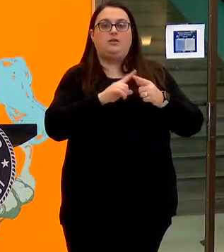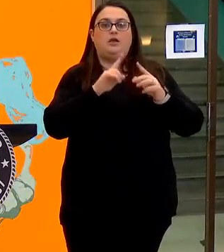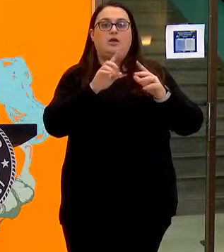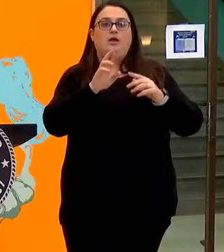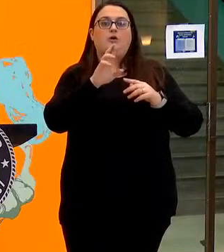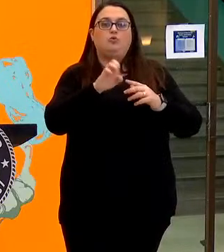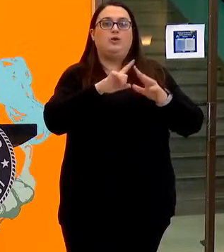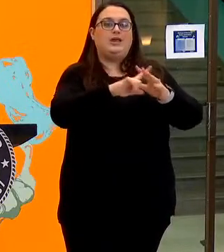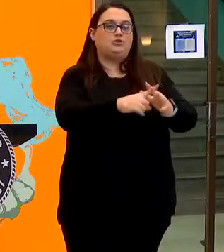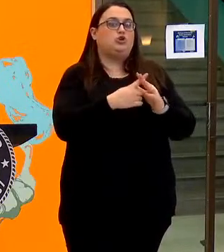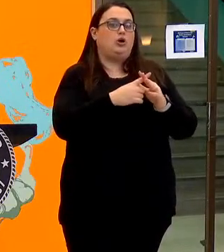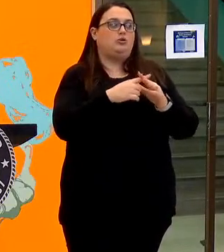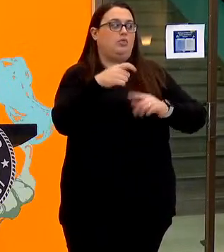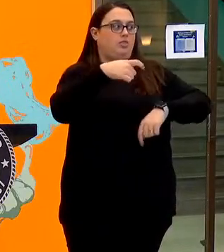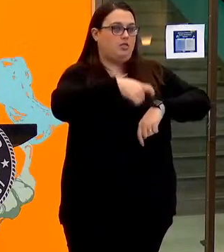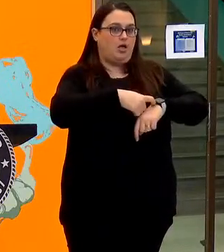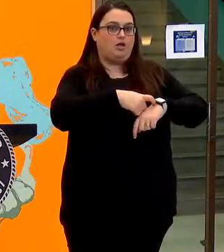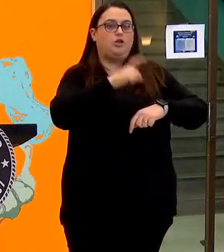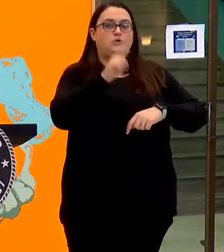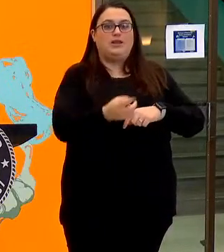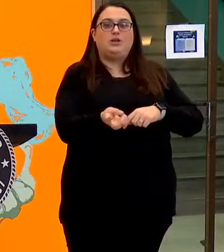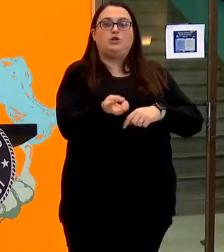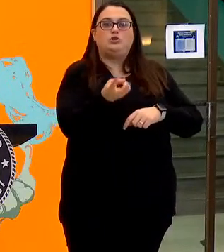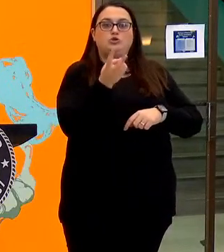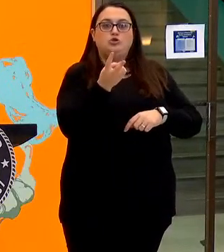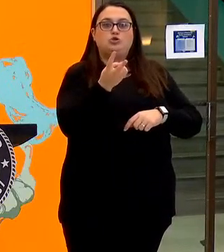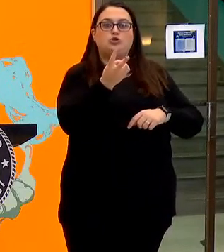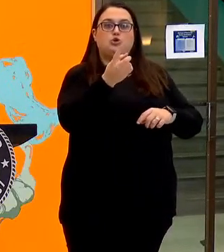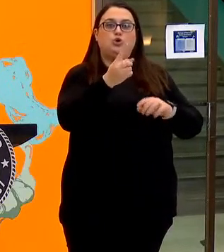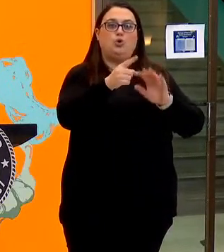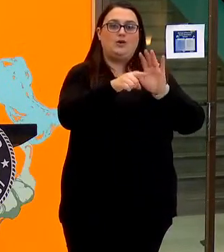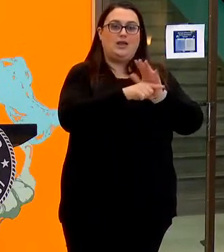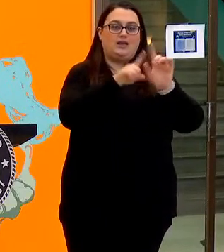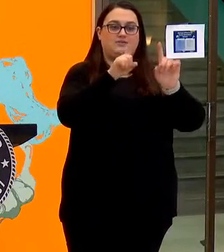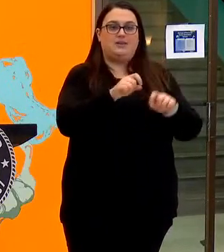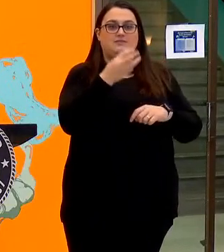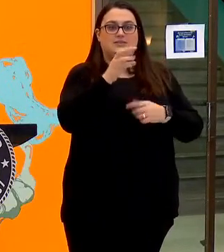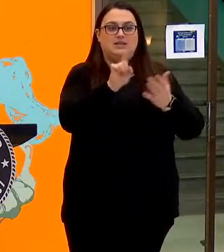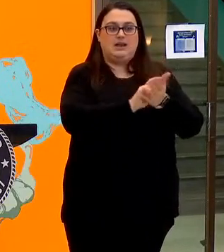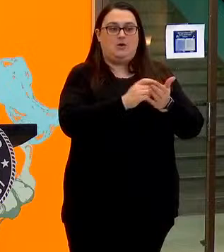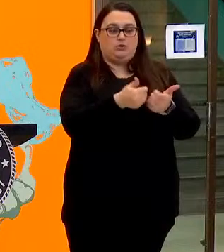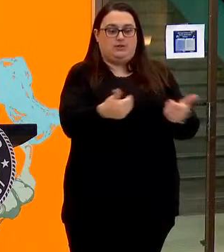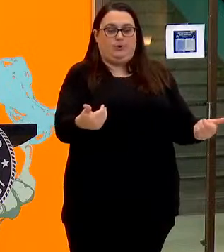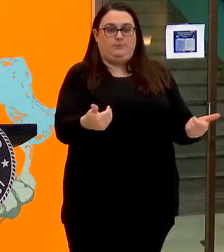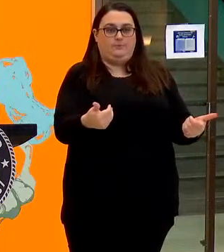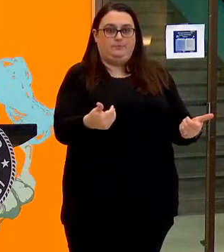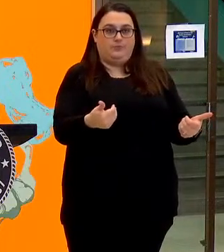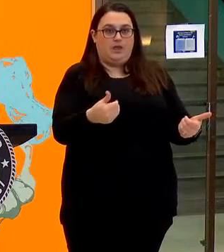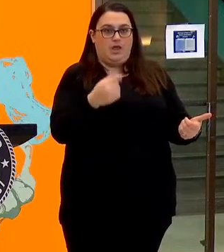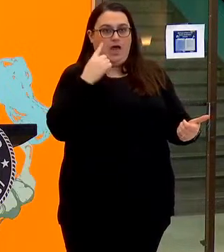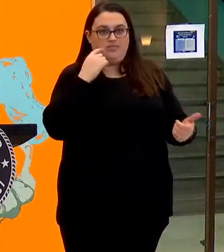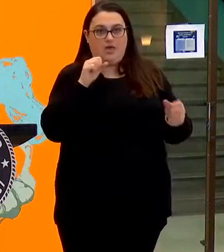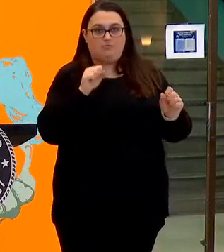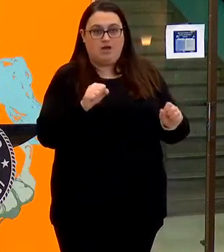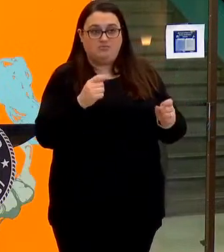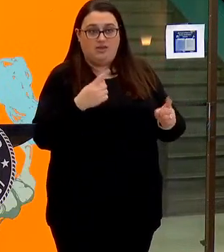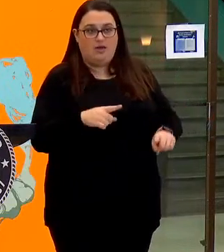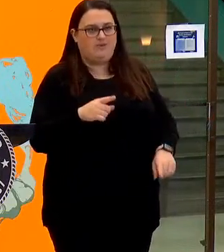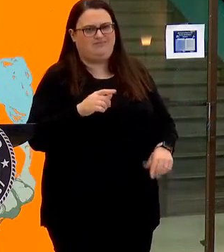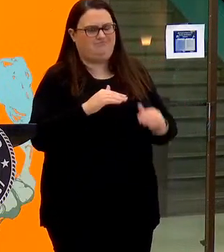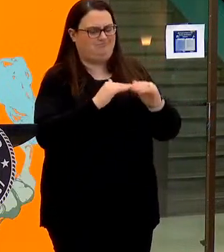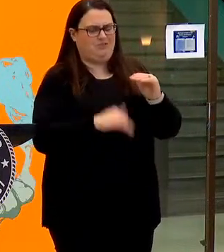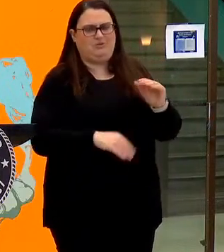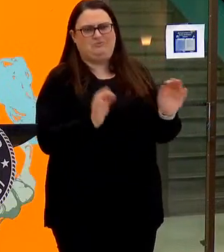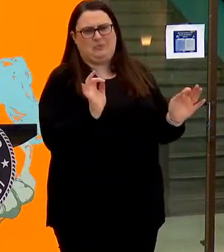restart the clock altogether because you need 2 negative tests spaced 16 hours apart. Now, I think the likelihood of that is incredibly